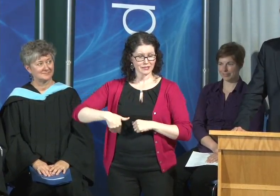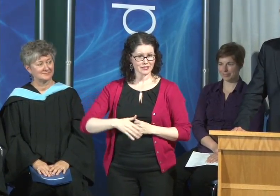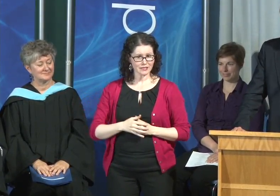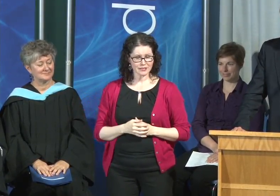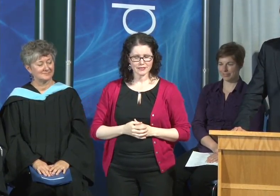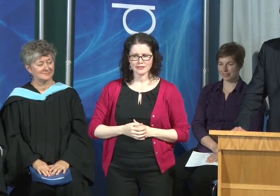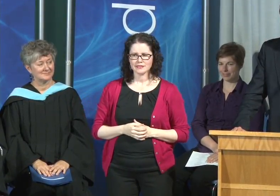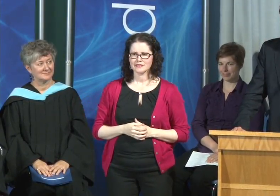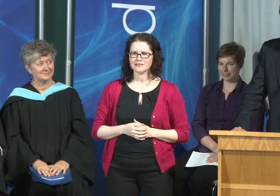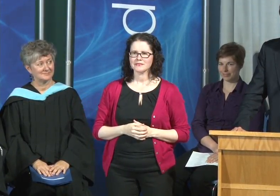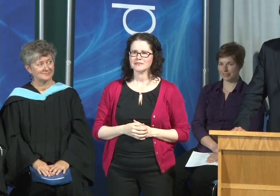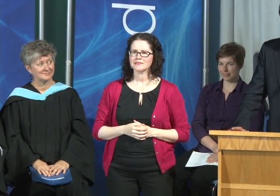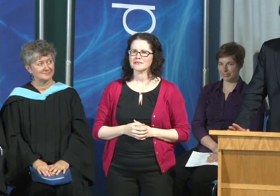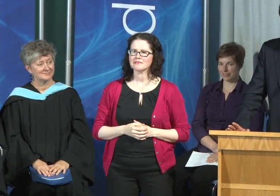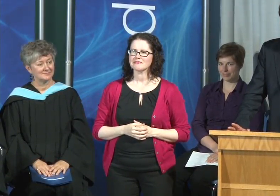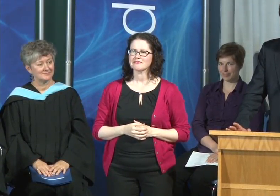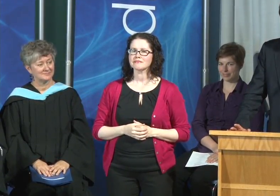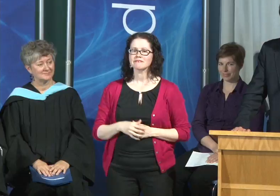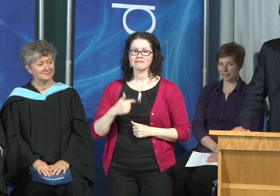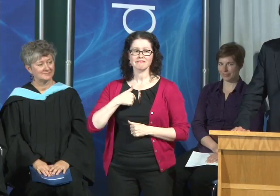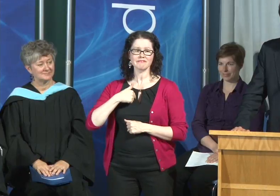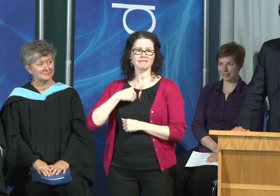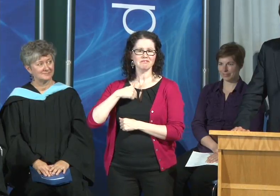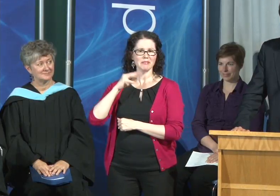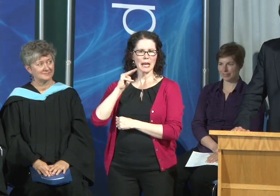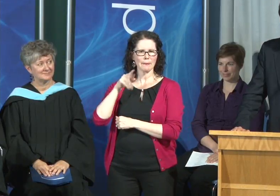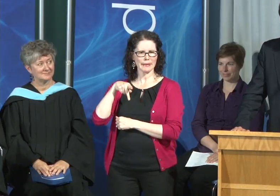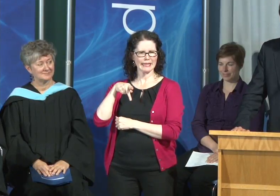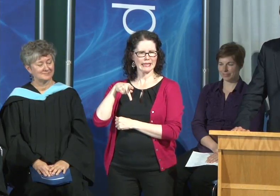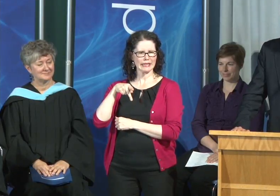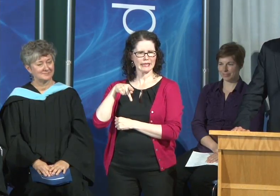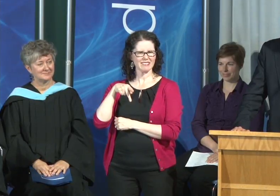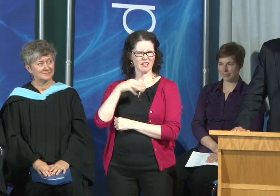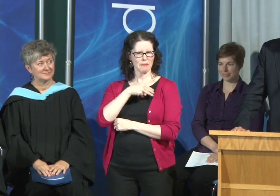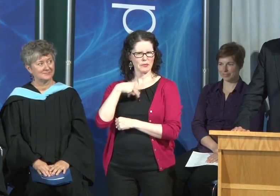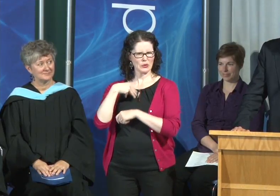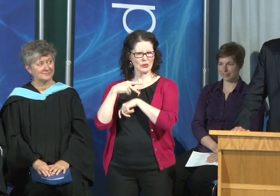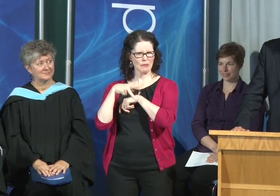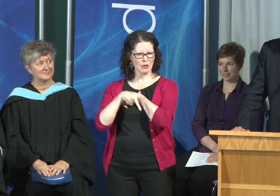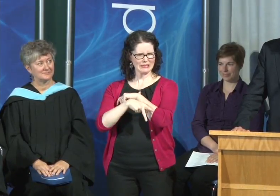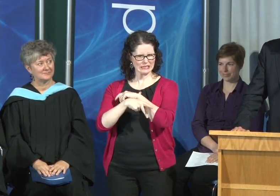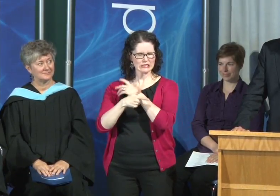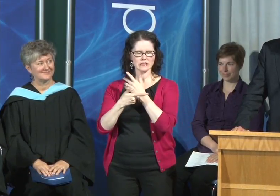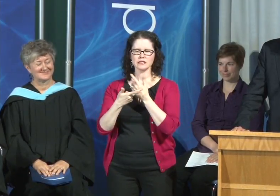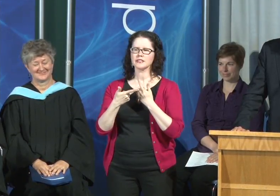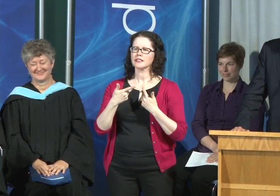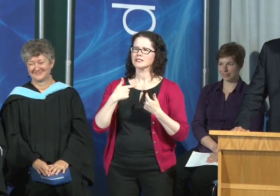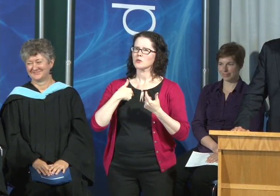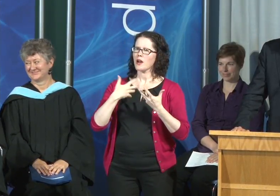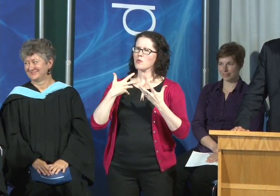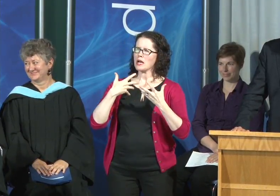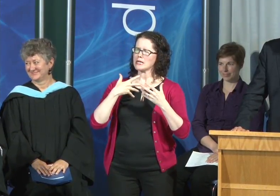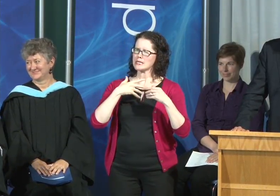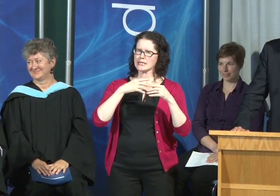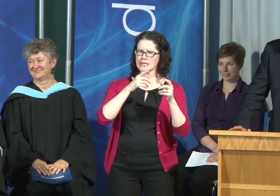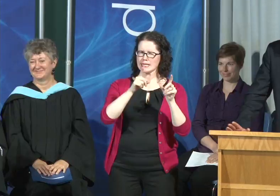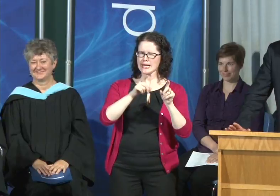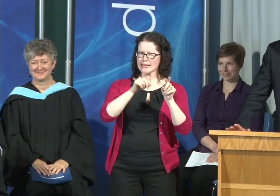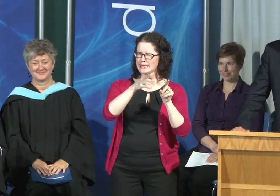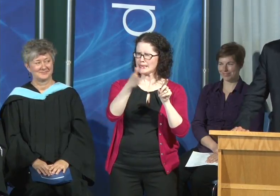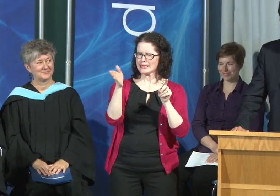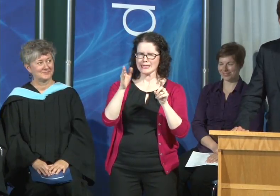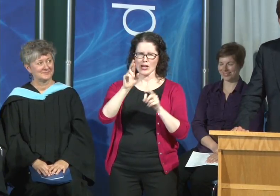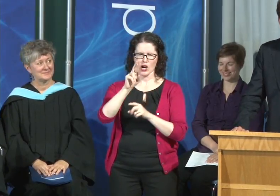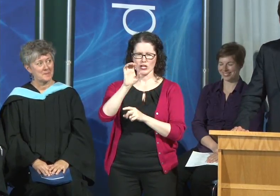You see, part of the job of a member of Parliament is to test the effectiveness of the local RCMP